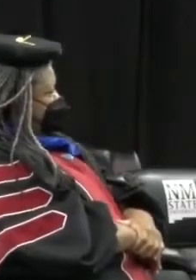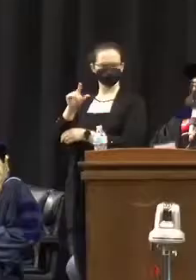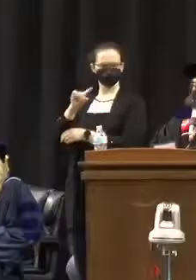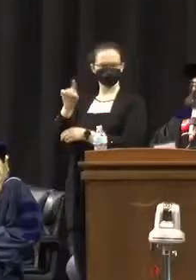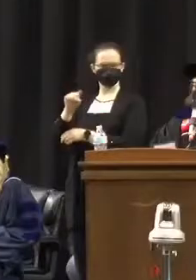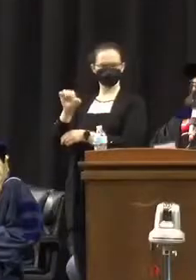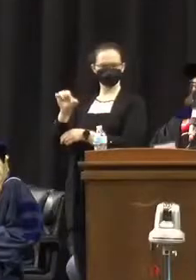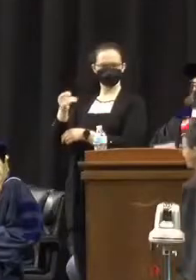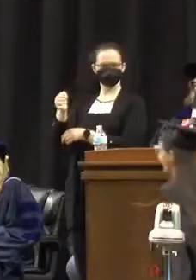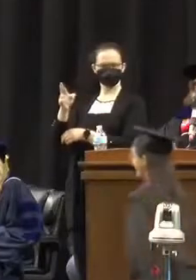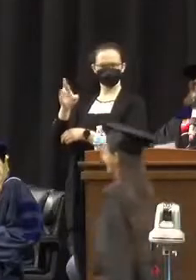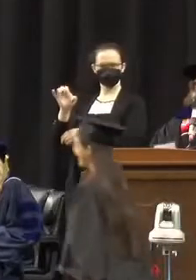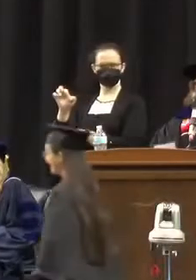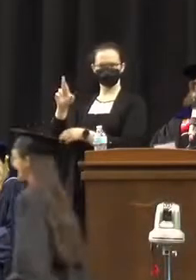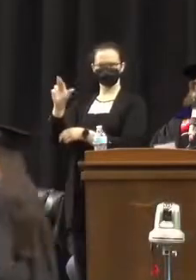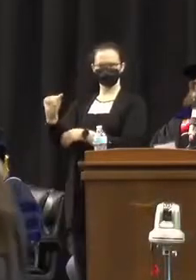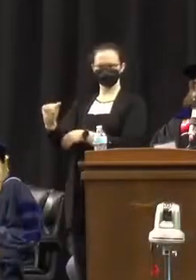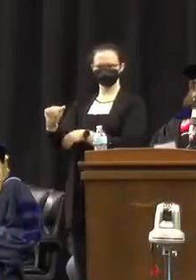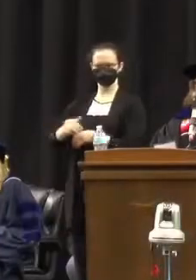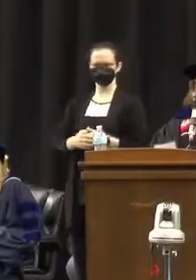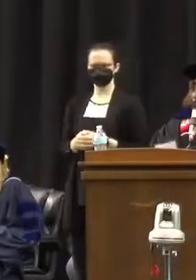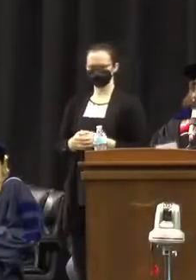Charlize Alicia Herrera.